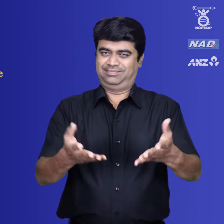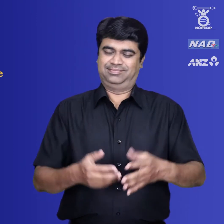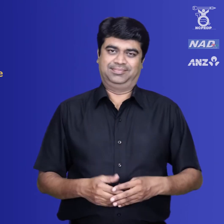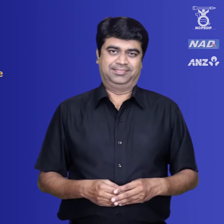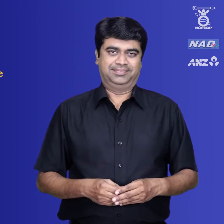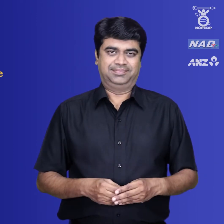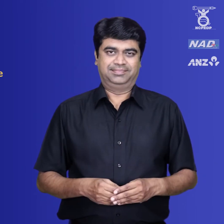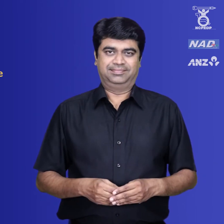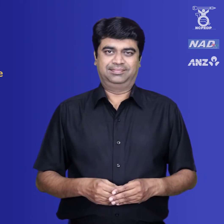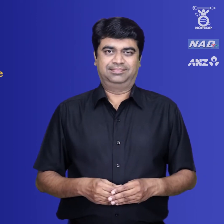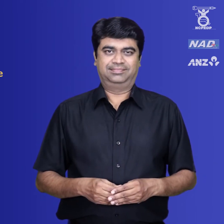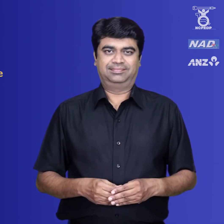and